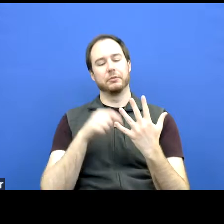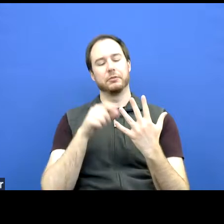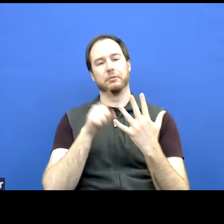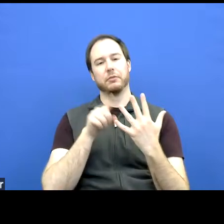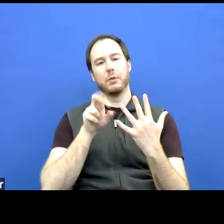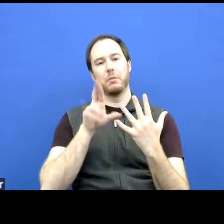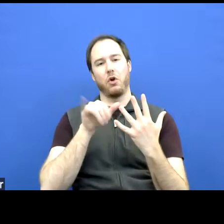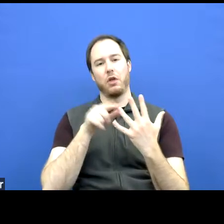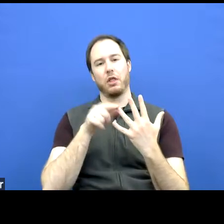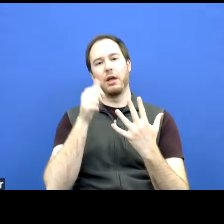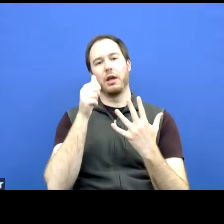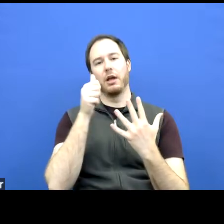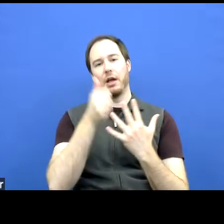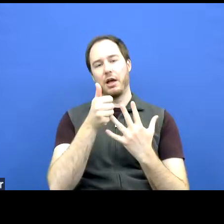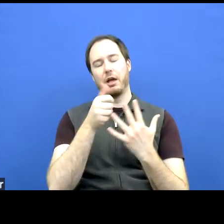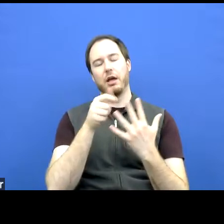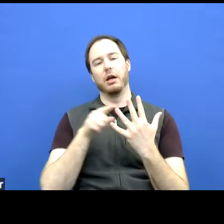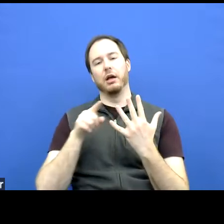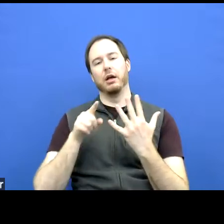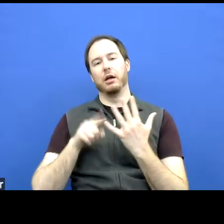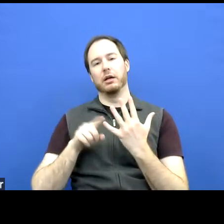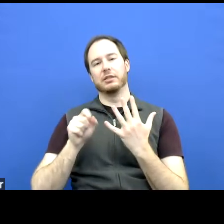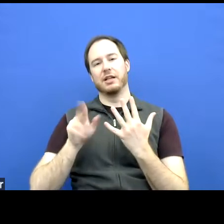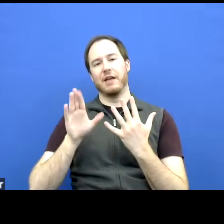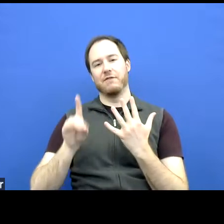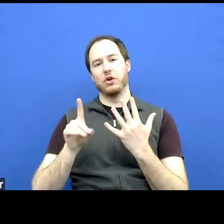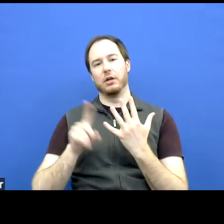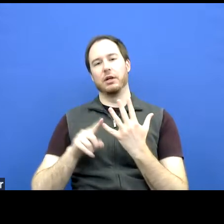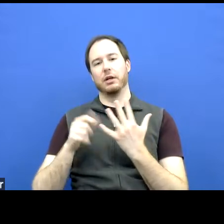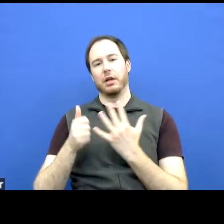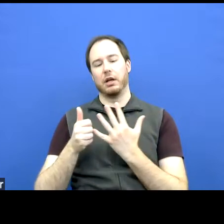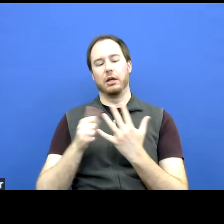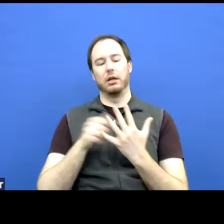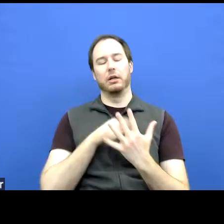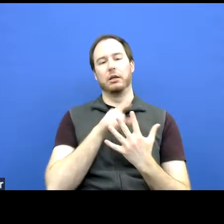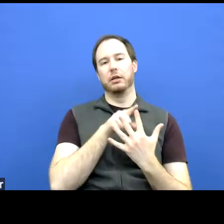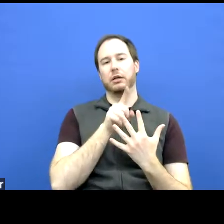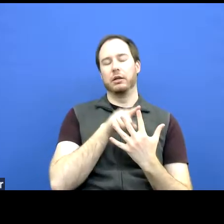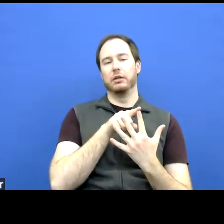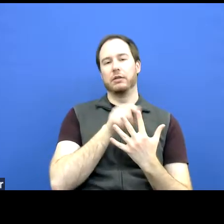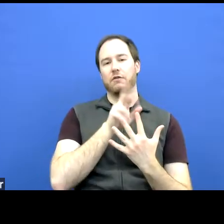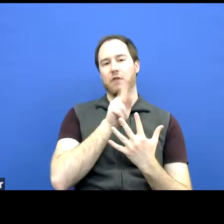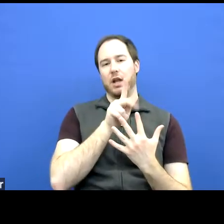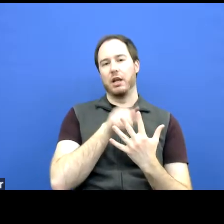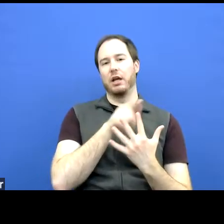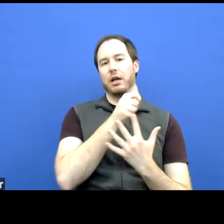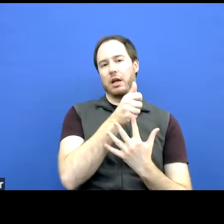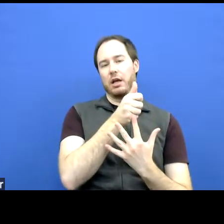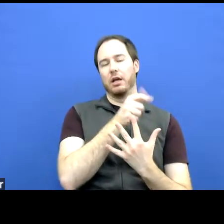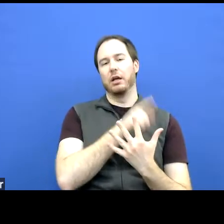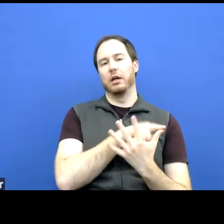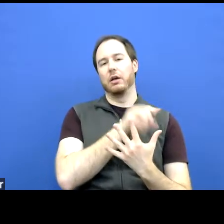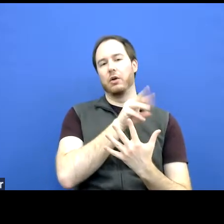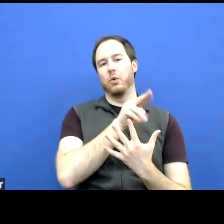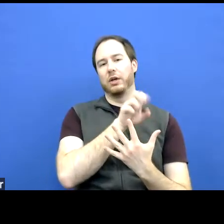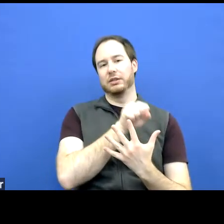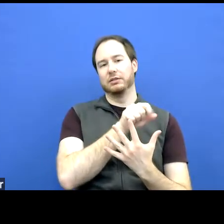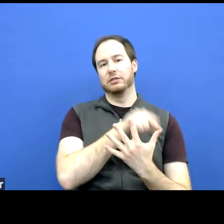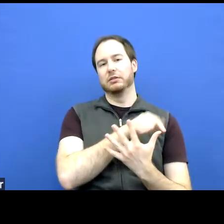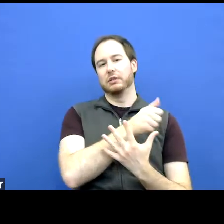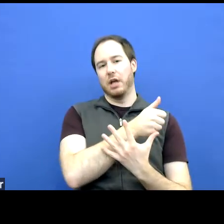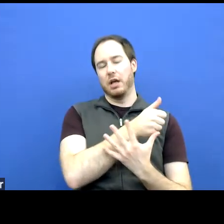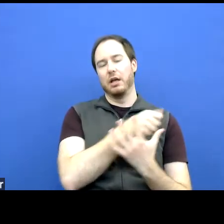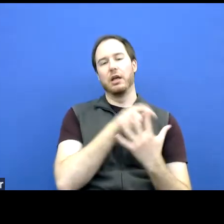Councilmember Barley, Aye. Councilmember Stafford. Aye. Councilmember Safranek, Aye. Councilmember